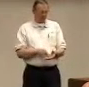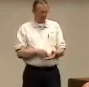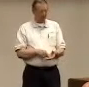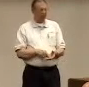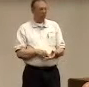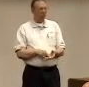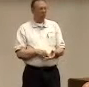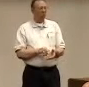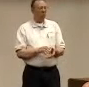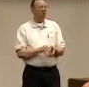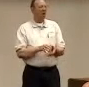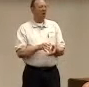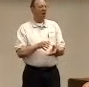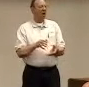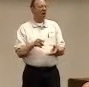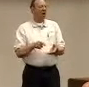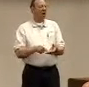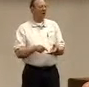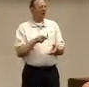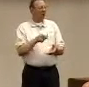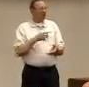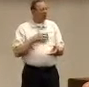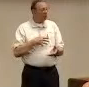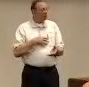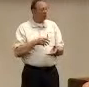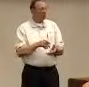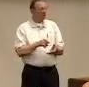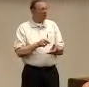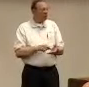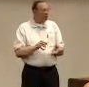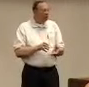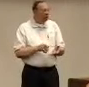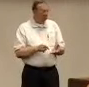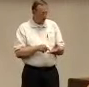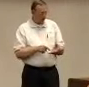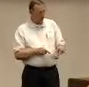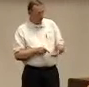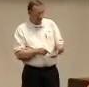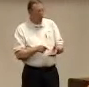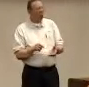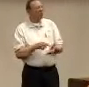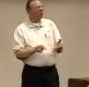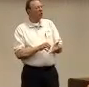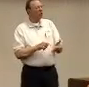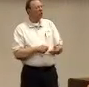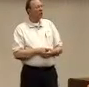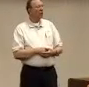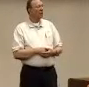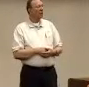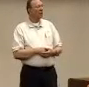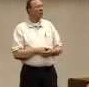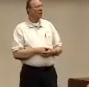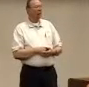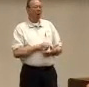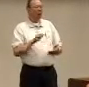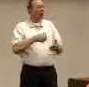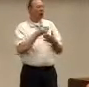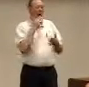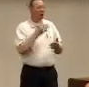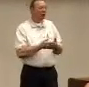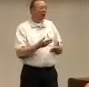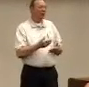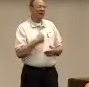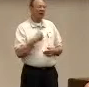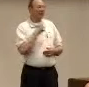looking at us and going, "You've done way too much." Like, are you breathing? Are you doing anything? What are you guys doing? And they were all